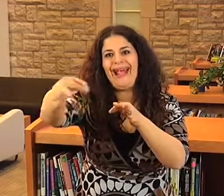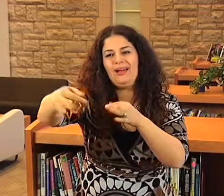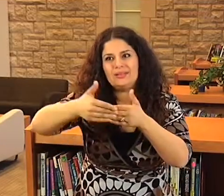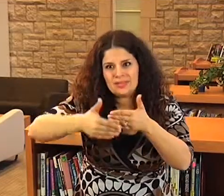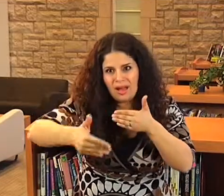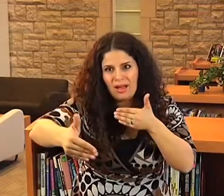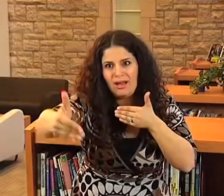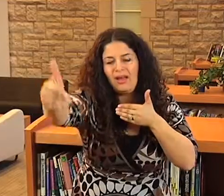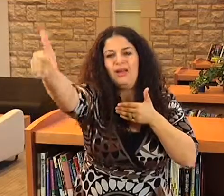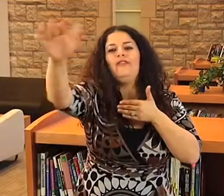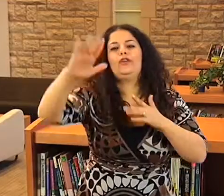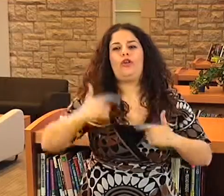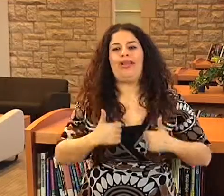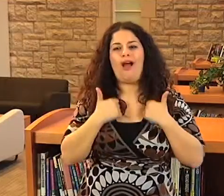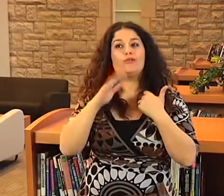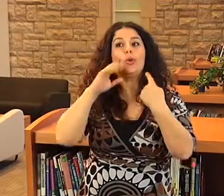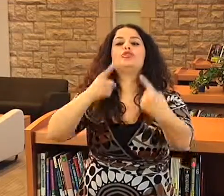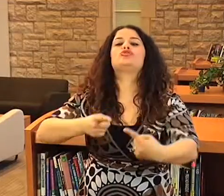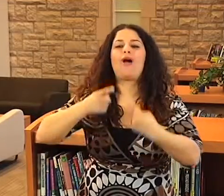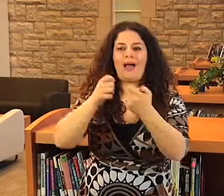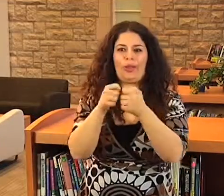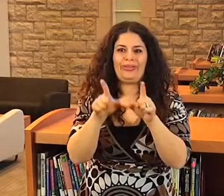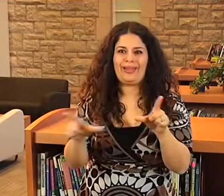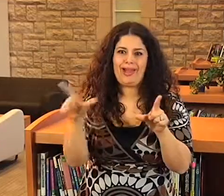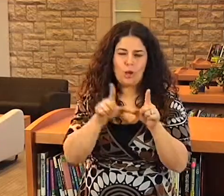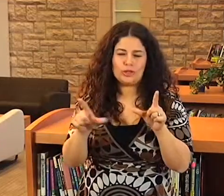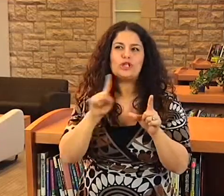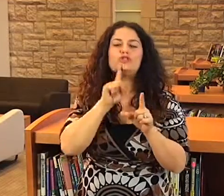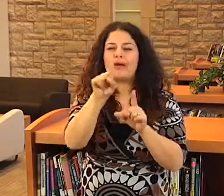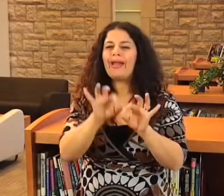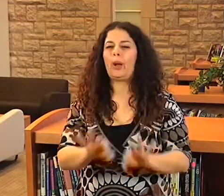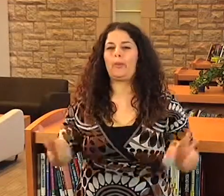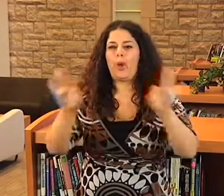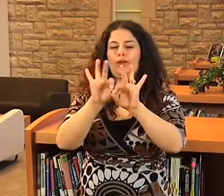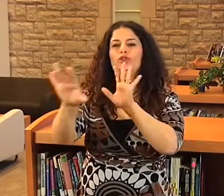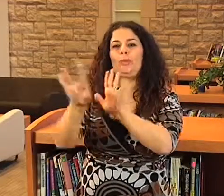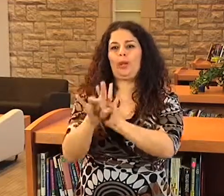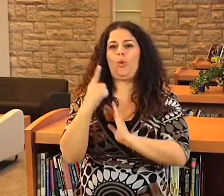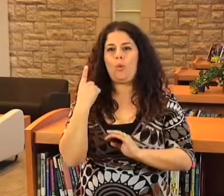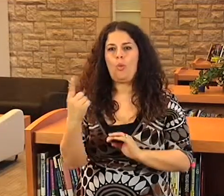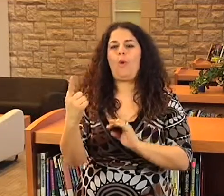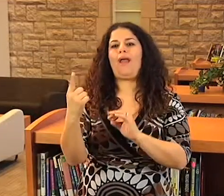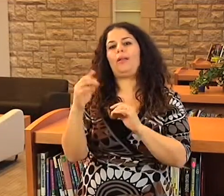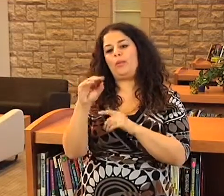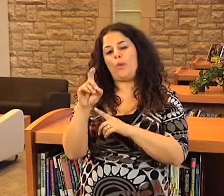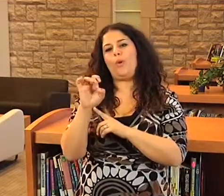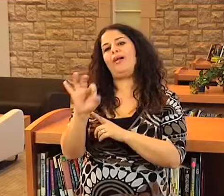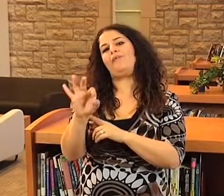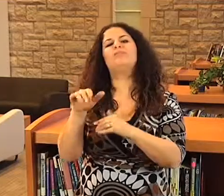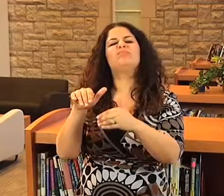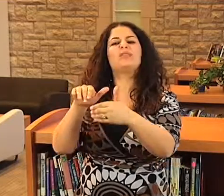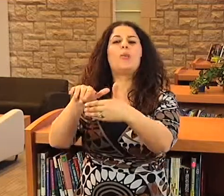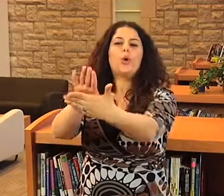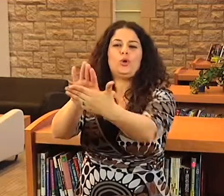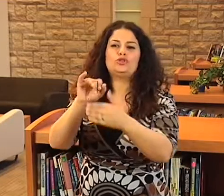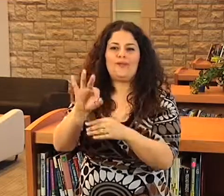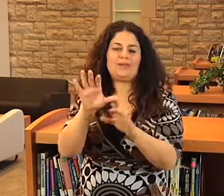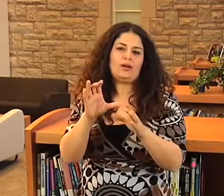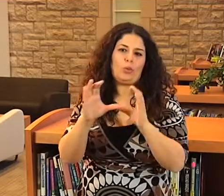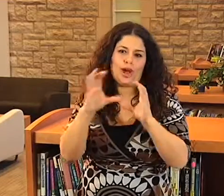If not, the language could always be weak for that child. They can really struggle with language. So it's really important to pick one mode, one